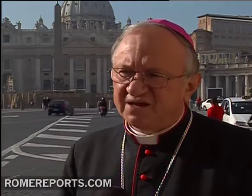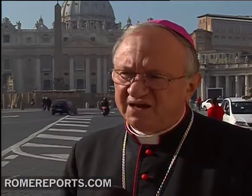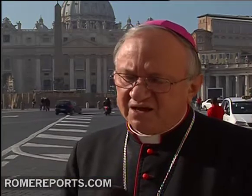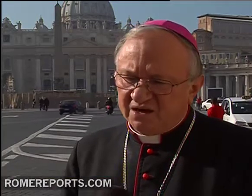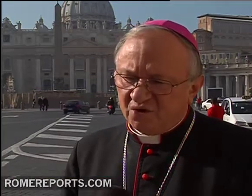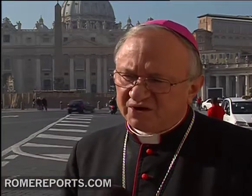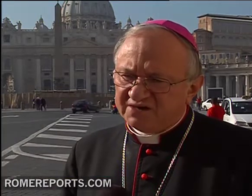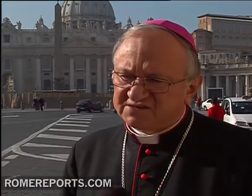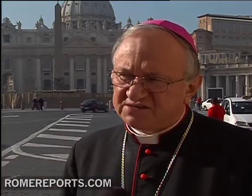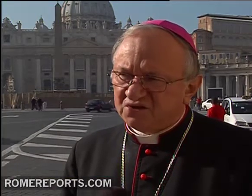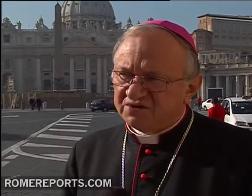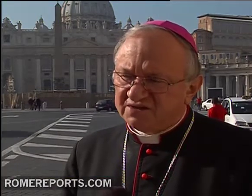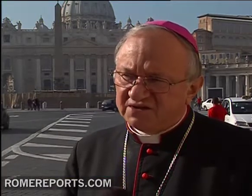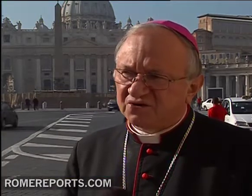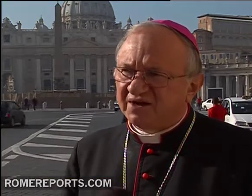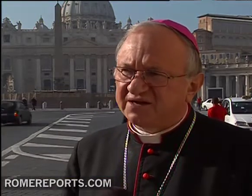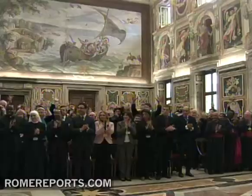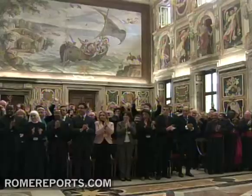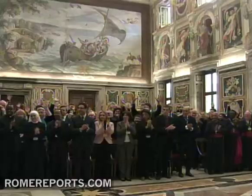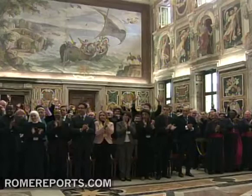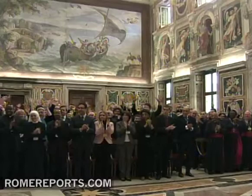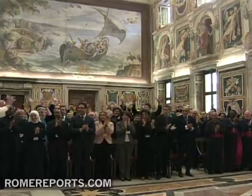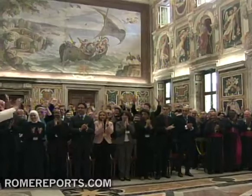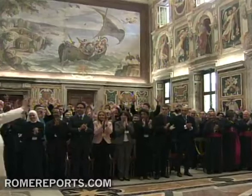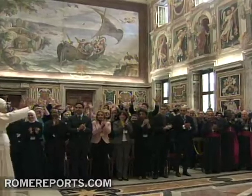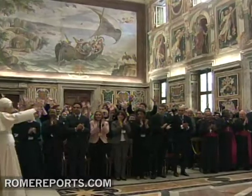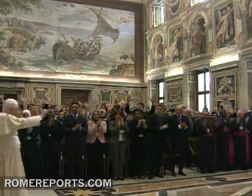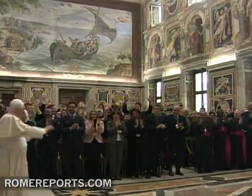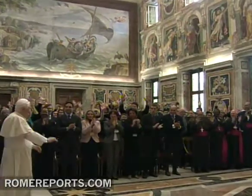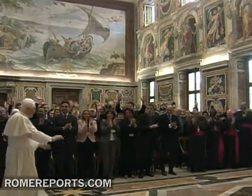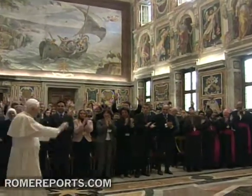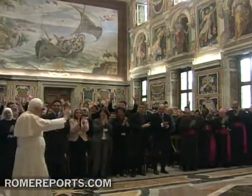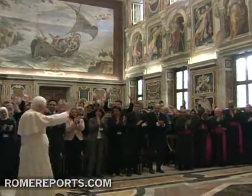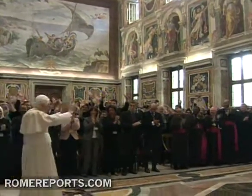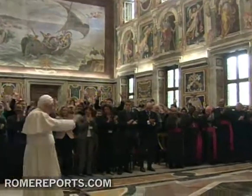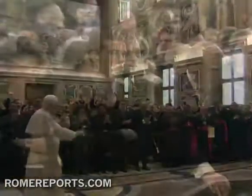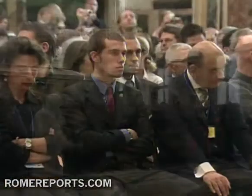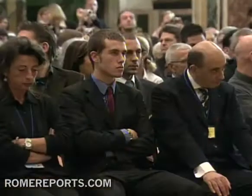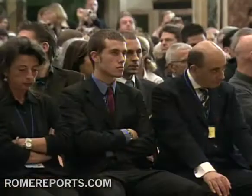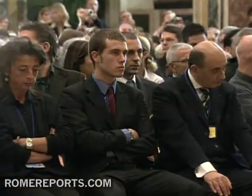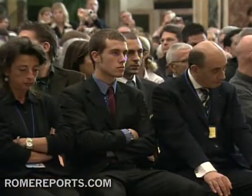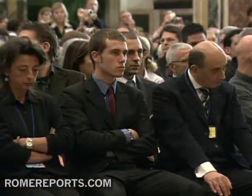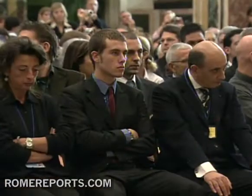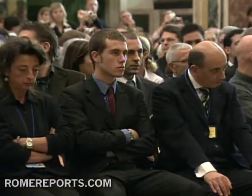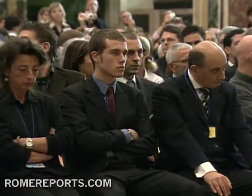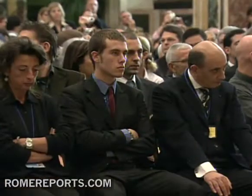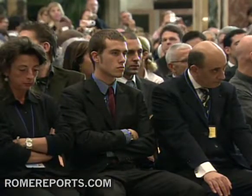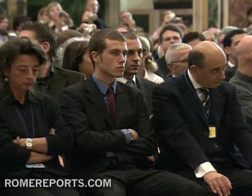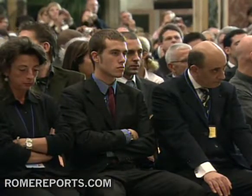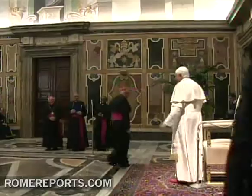are dedicated to our deaf-mute brothers and sisters. Families and individuals from 67 countries attended the meeting and had a chance to meet the Pope in an